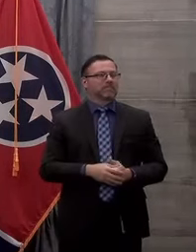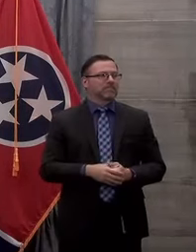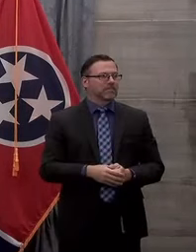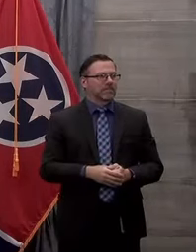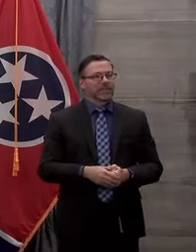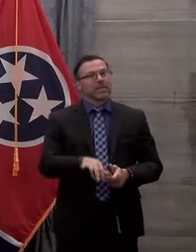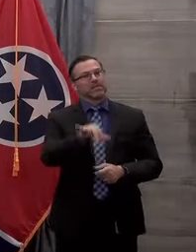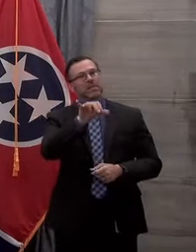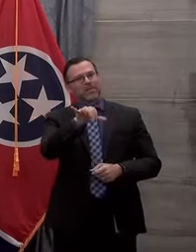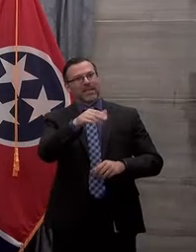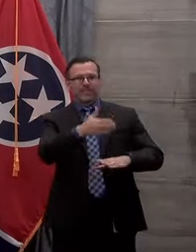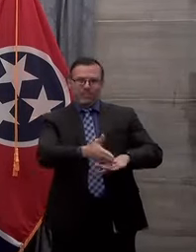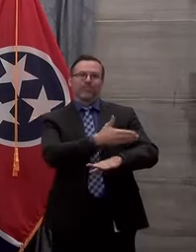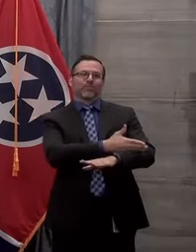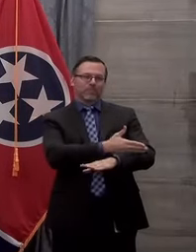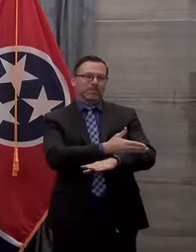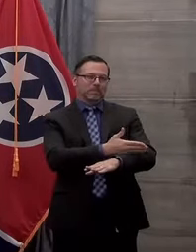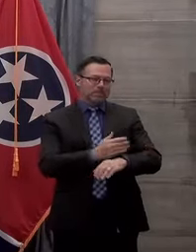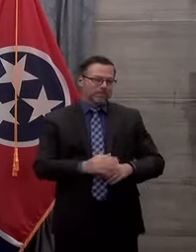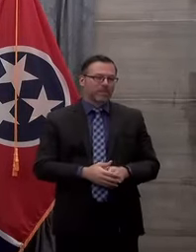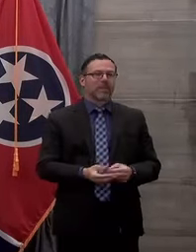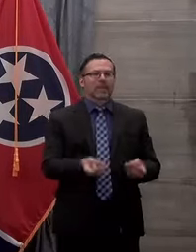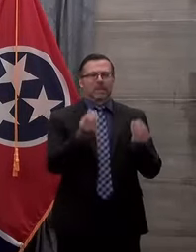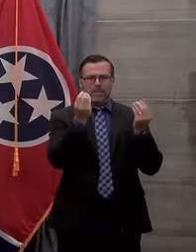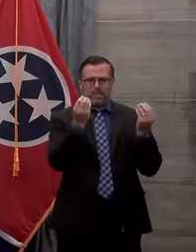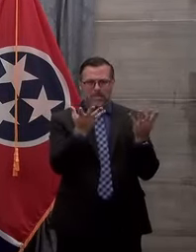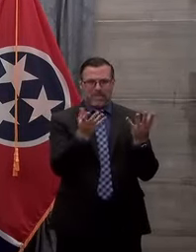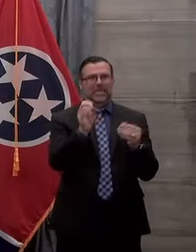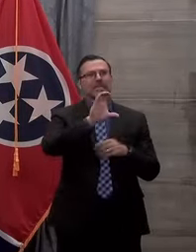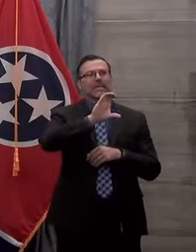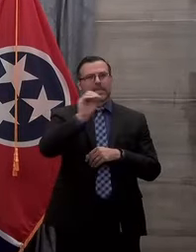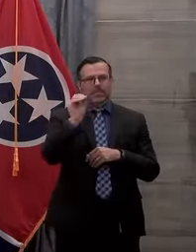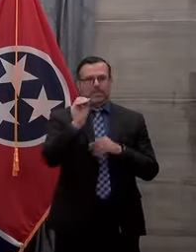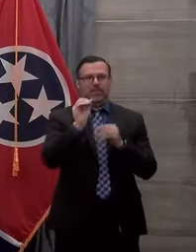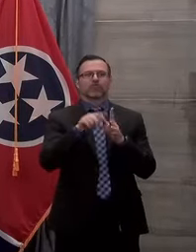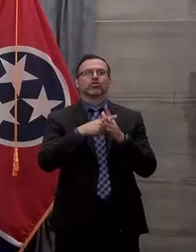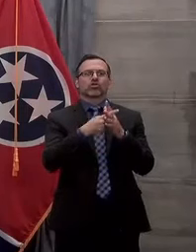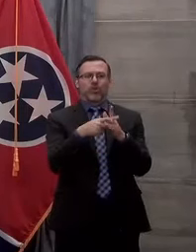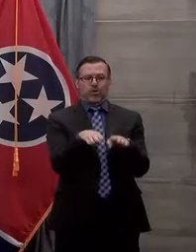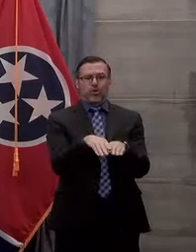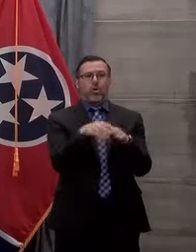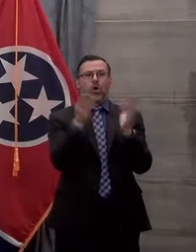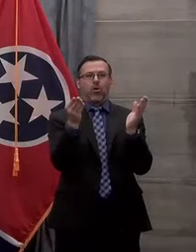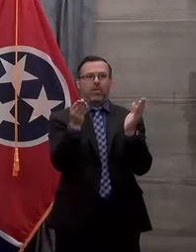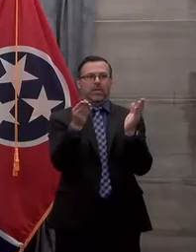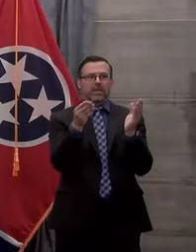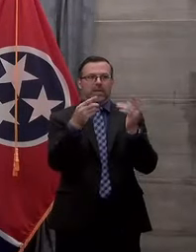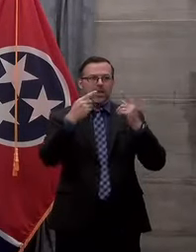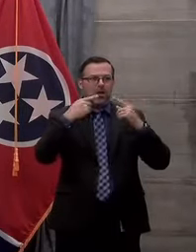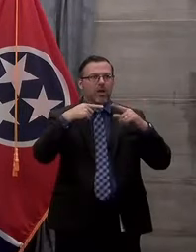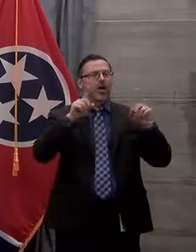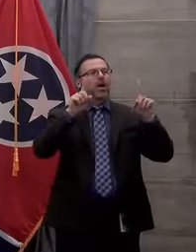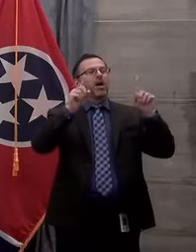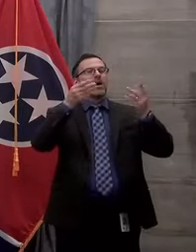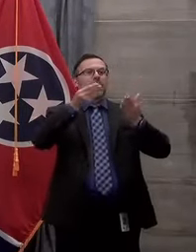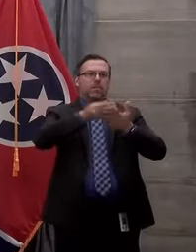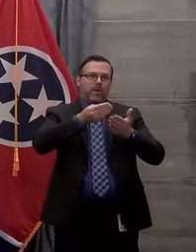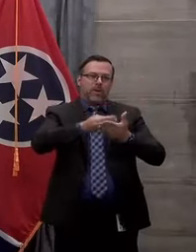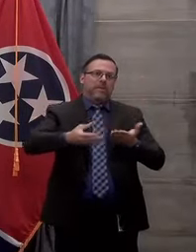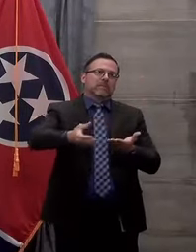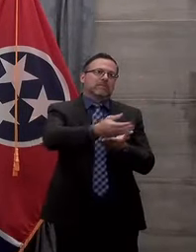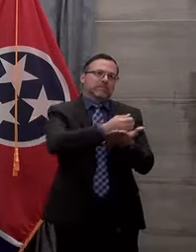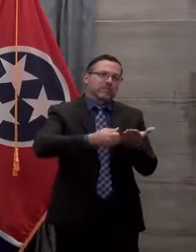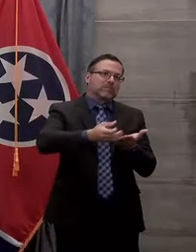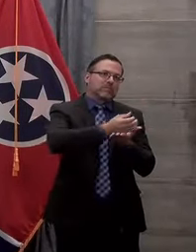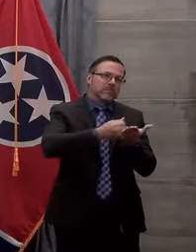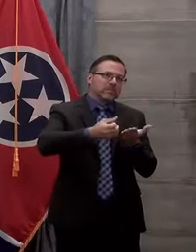That's movement in the right direction. Many more of our companies are back in business and generating revenue and beginning the process